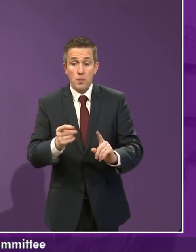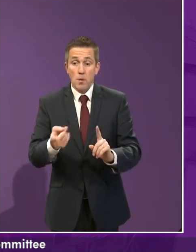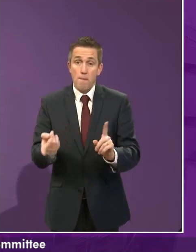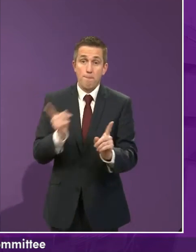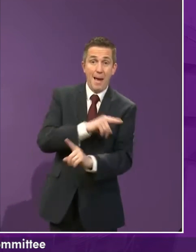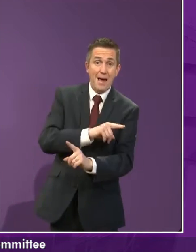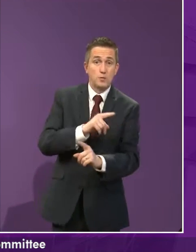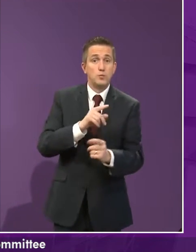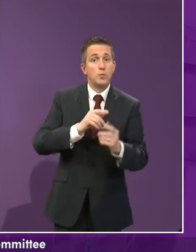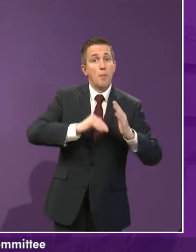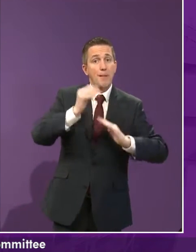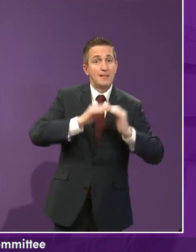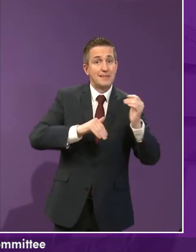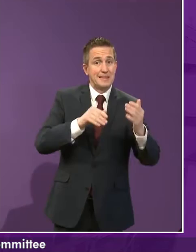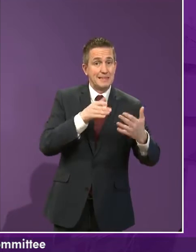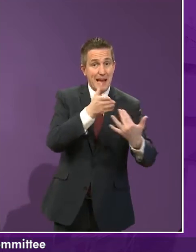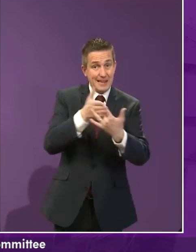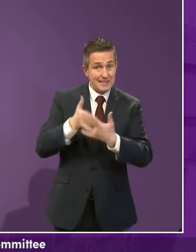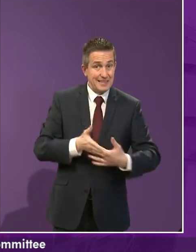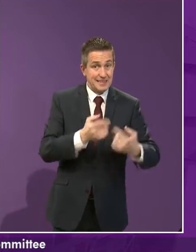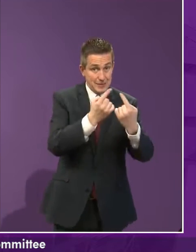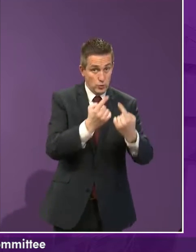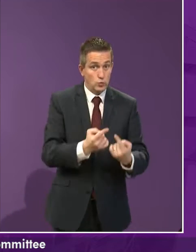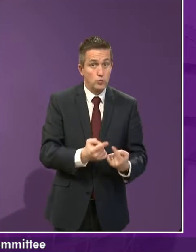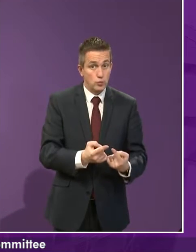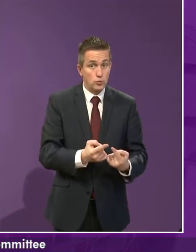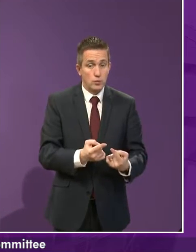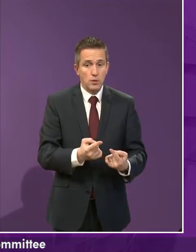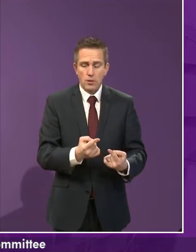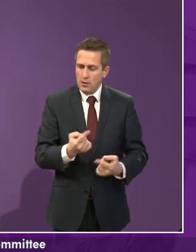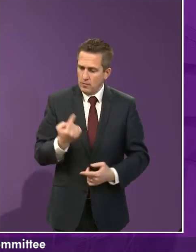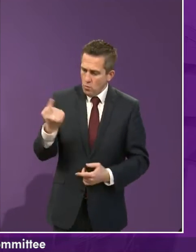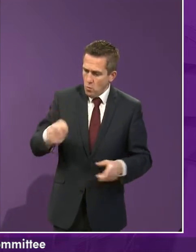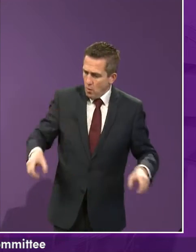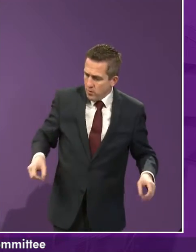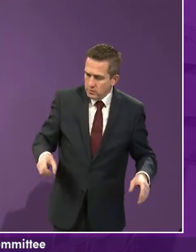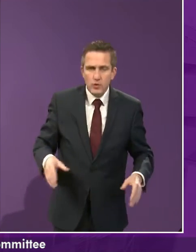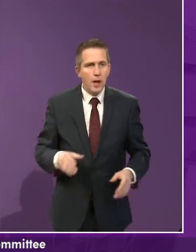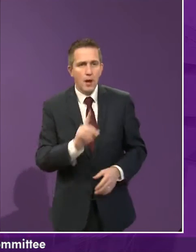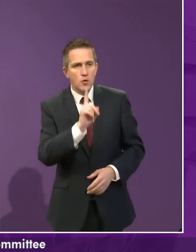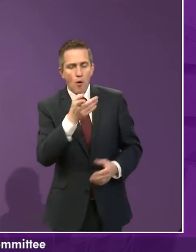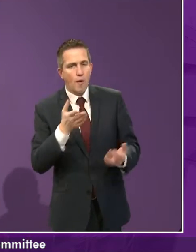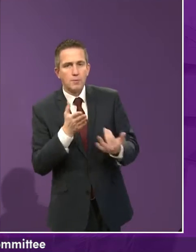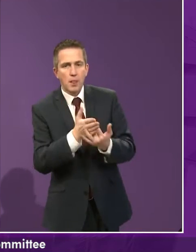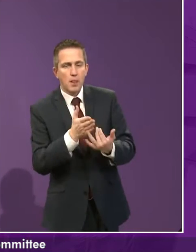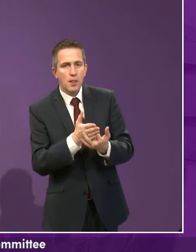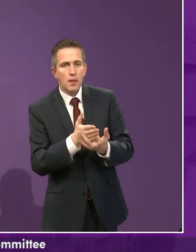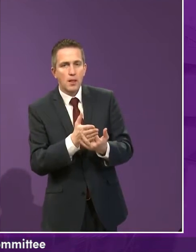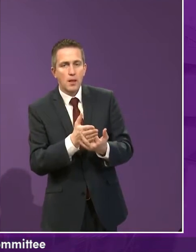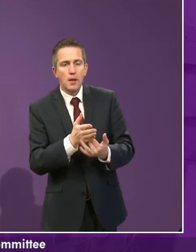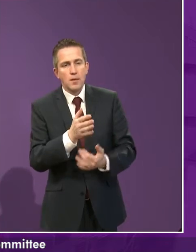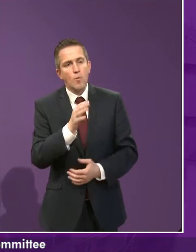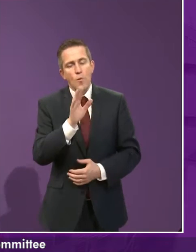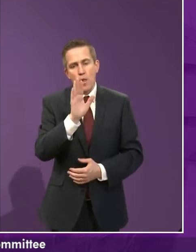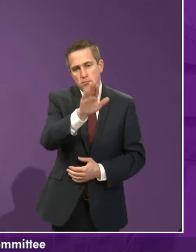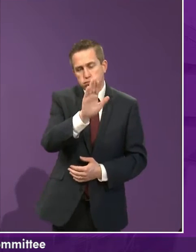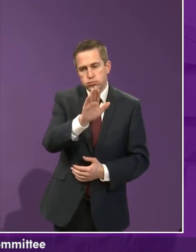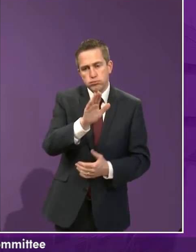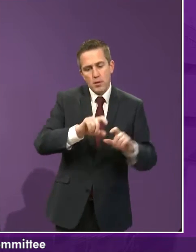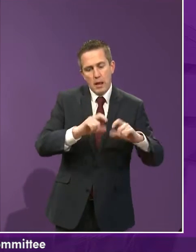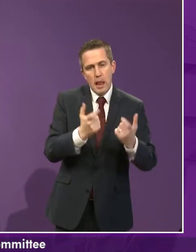issue, what we will do is, if a building isn't accessible, we'll recommend that the classes are